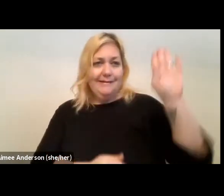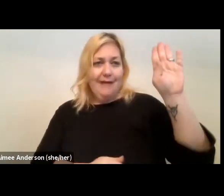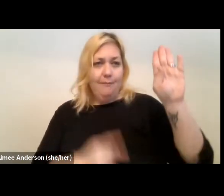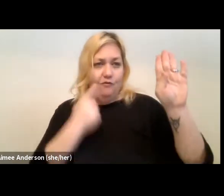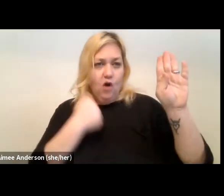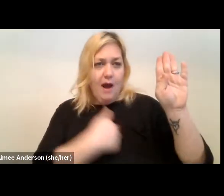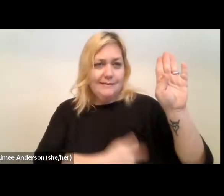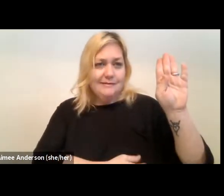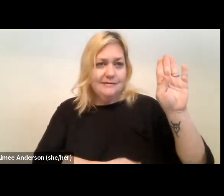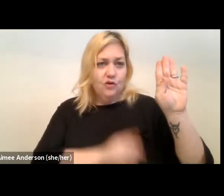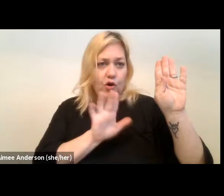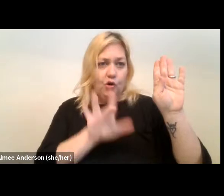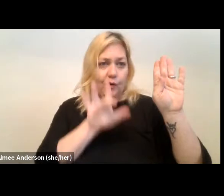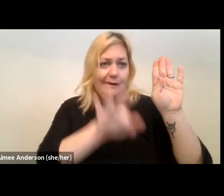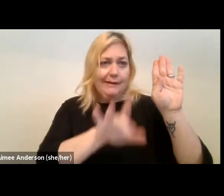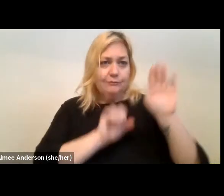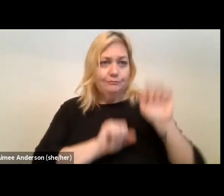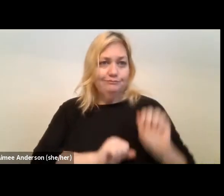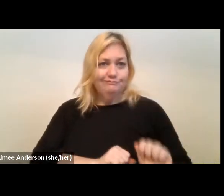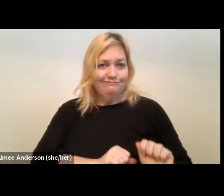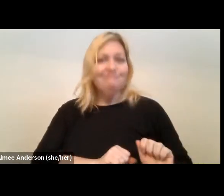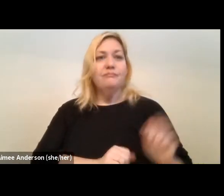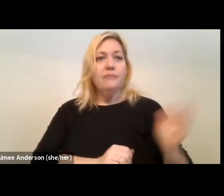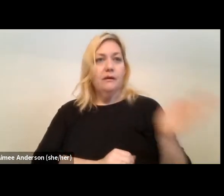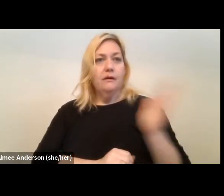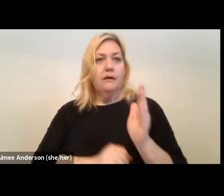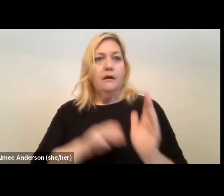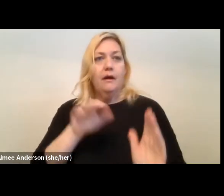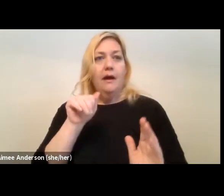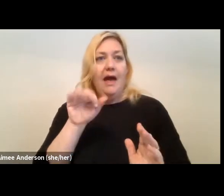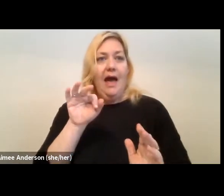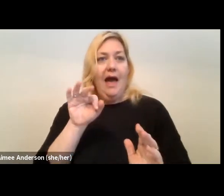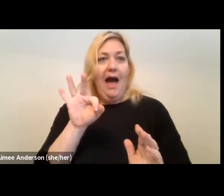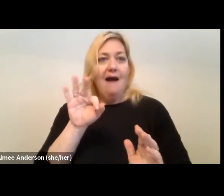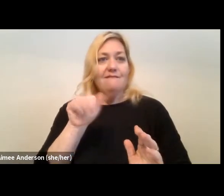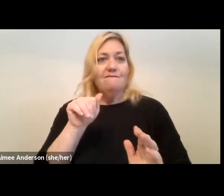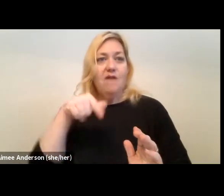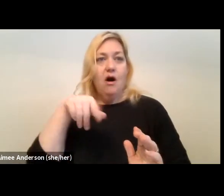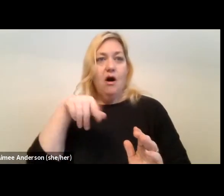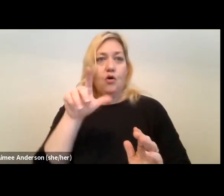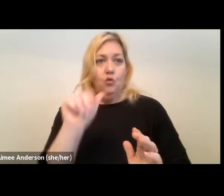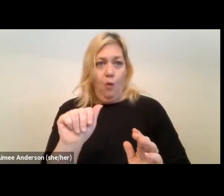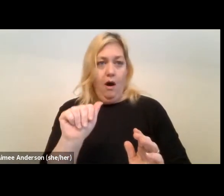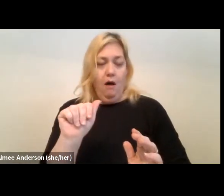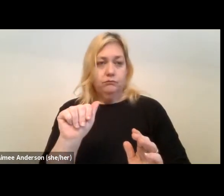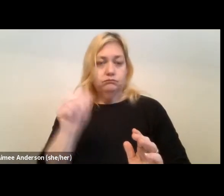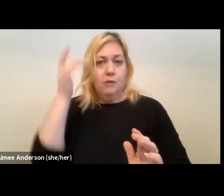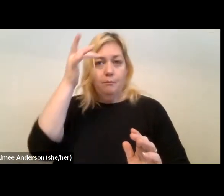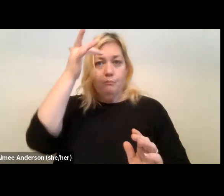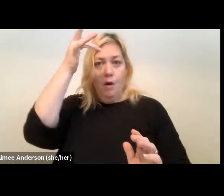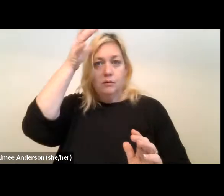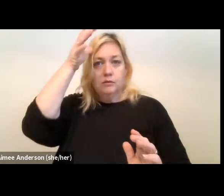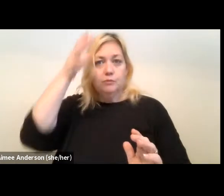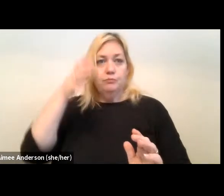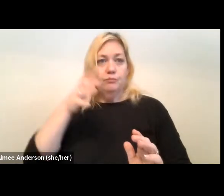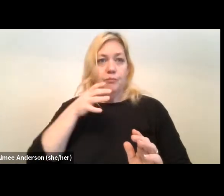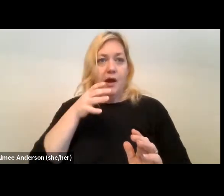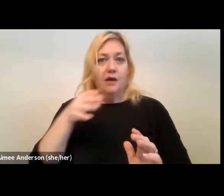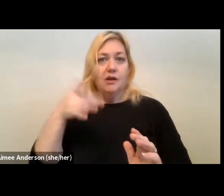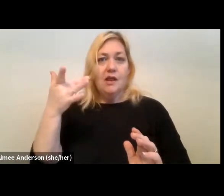So let's move to Mr. Alfalca. Do you have a question, Mr. Alfalca, or for what reason do you rise?